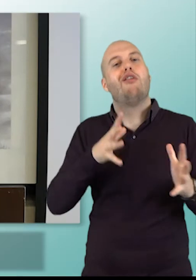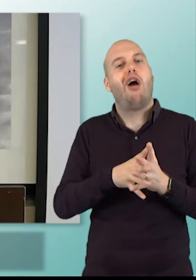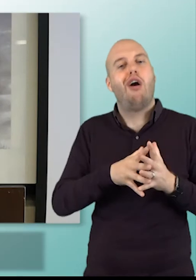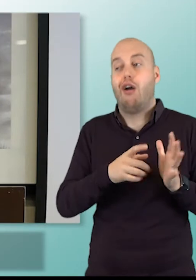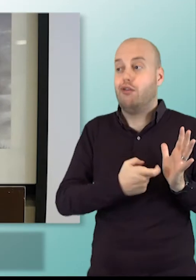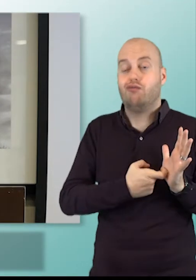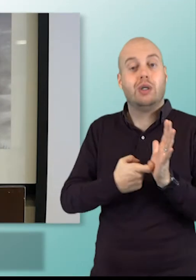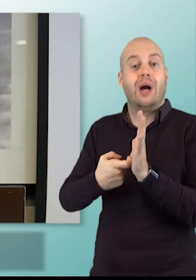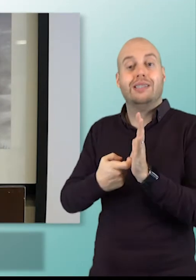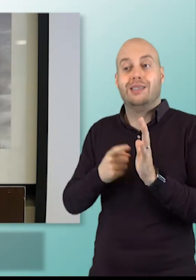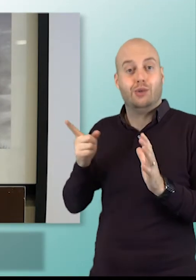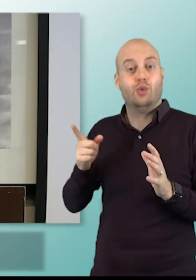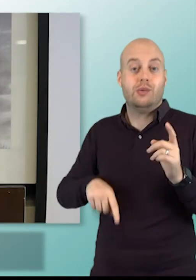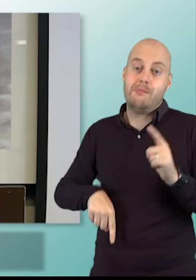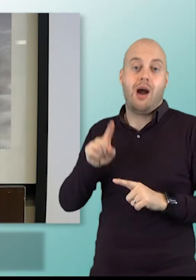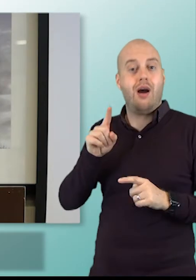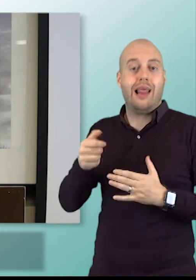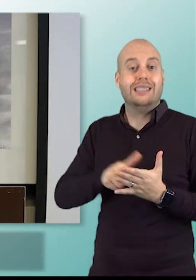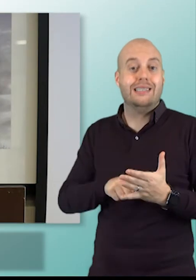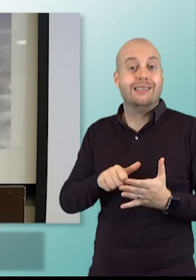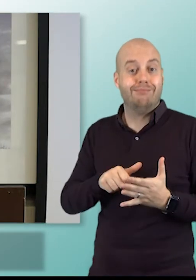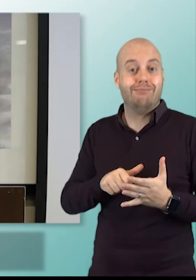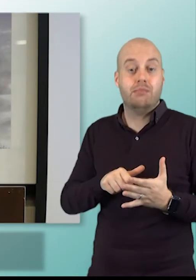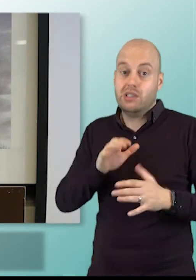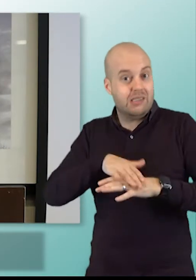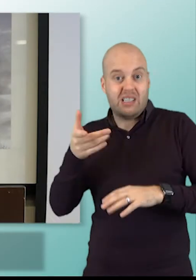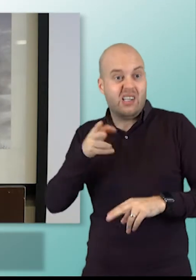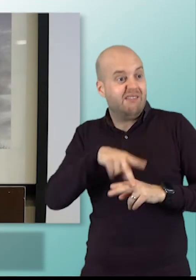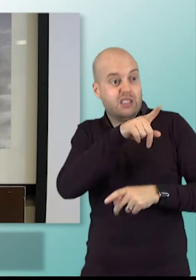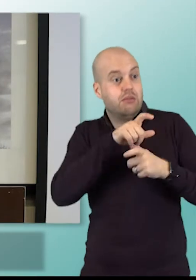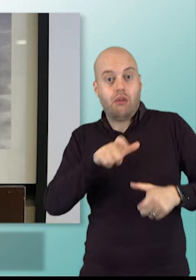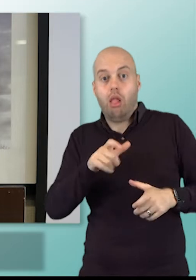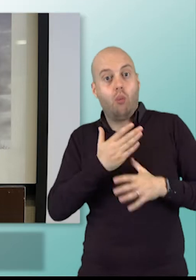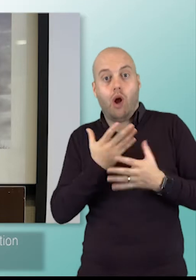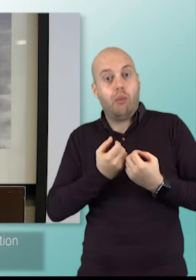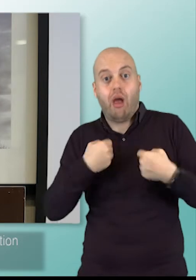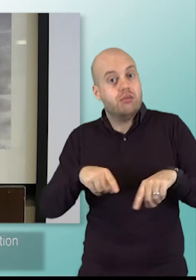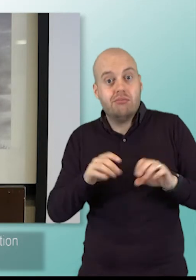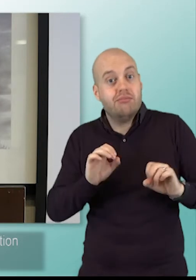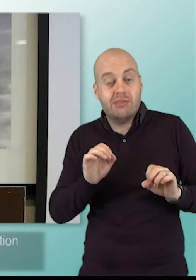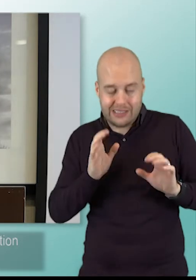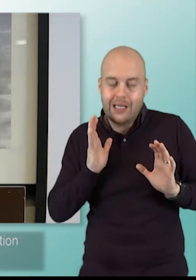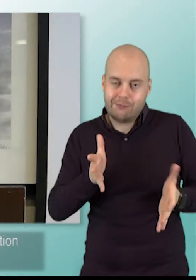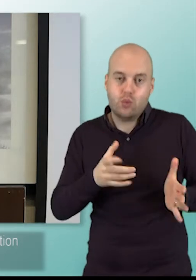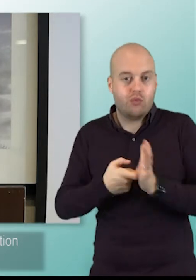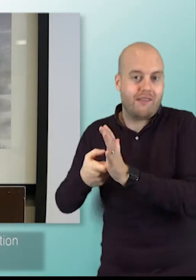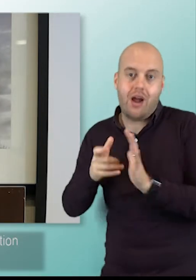to make the referral to the barring lists, even though the person is no longer there. And that's sort